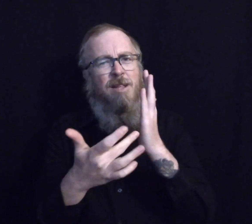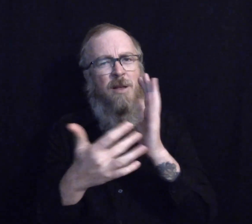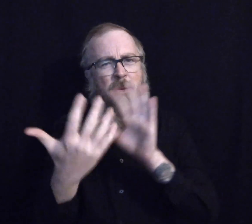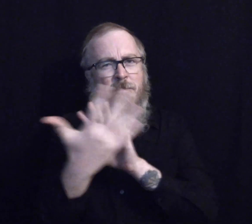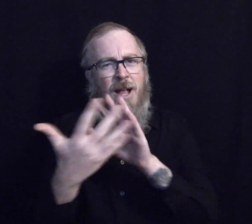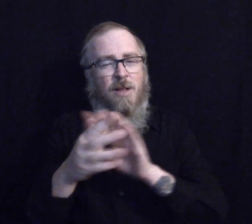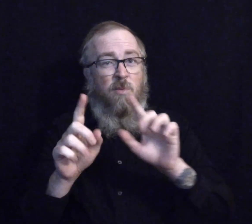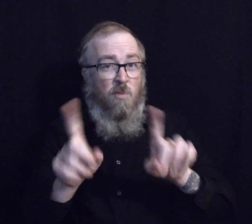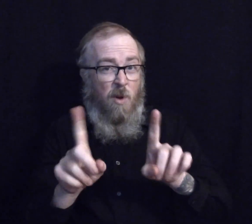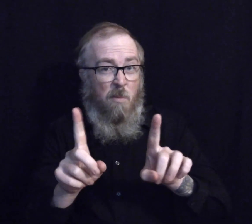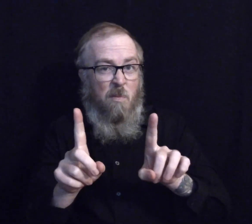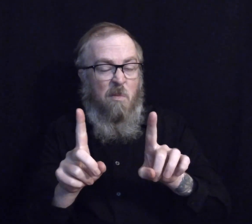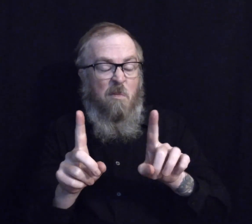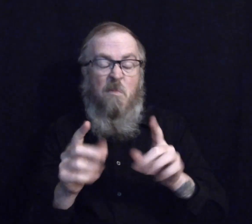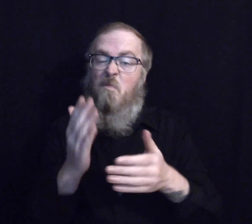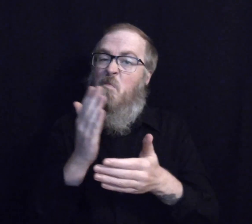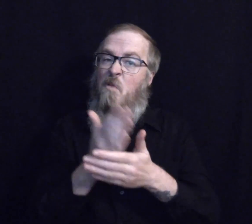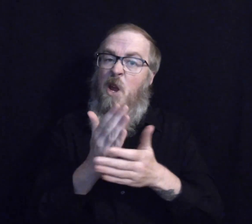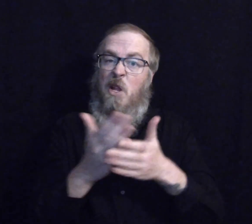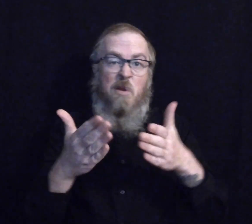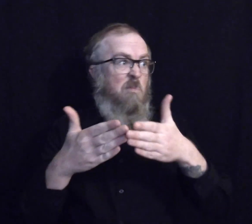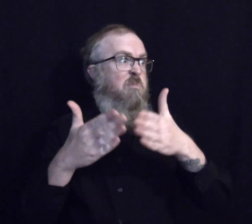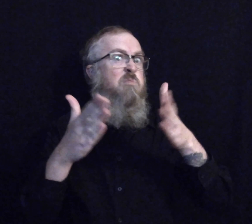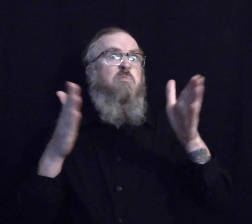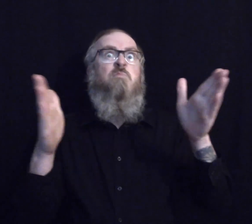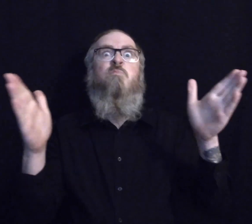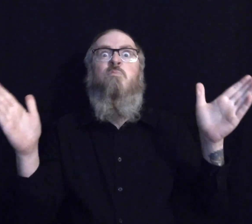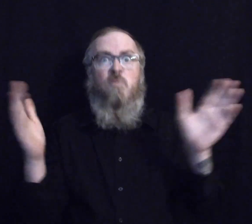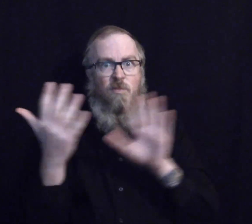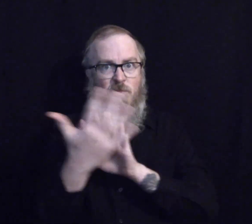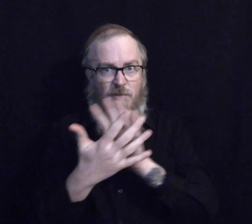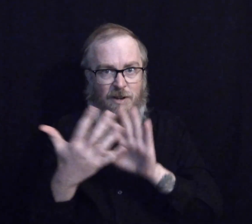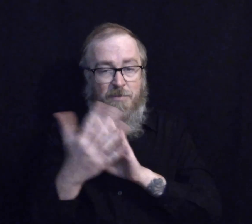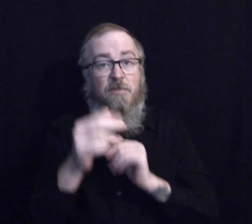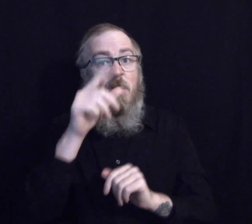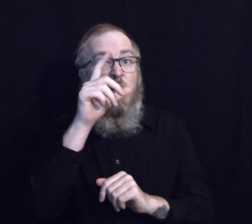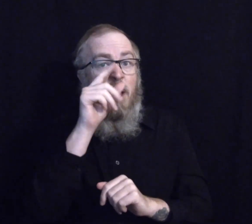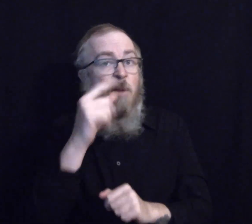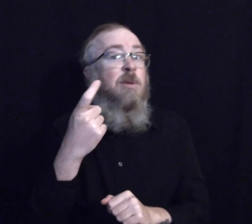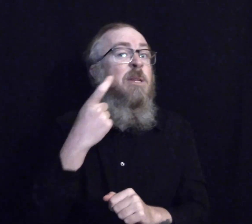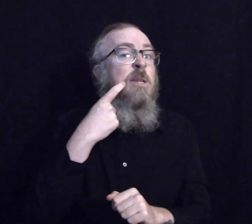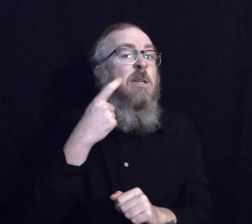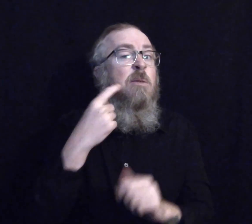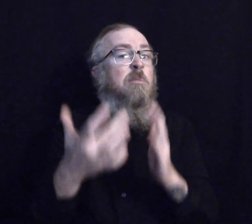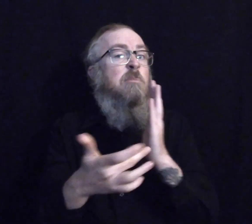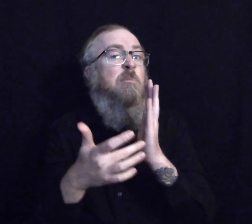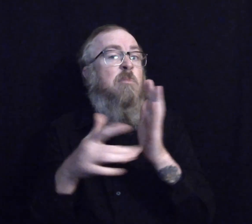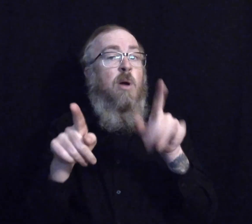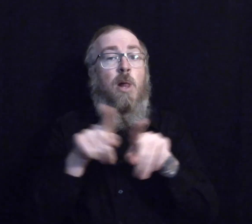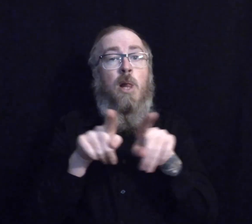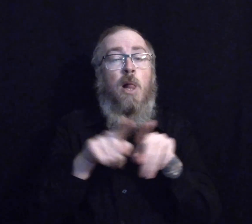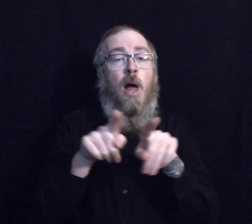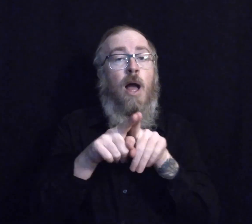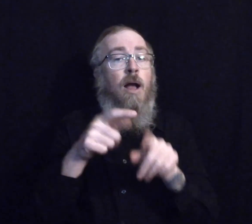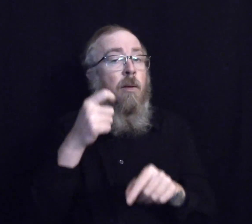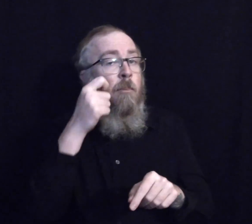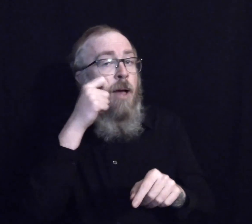Assistive technology is a very broad term. It can mean anything from simple technologies like a